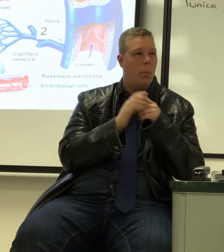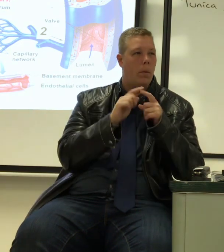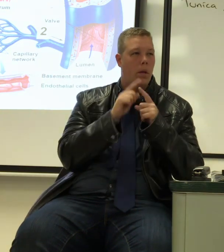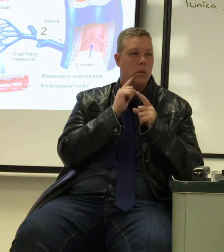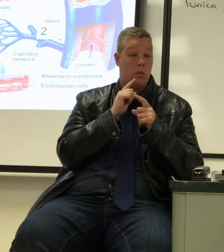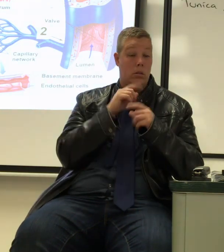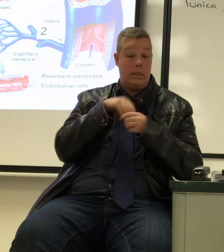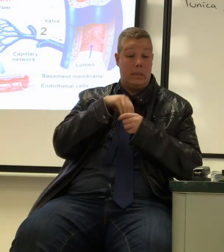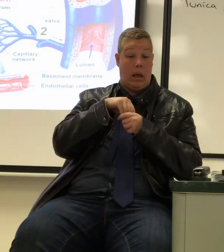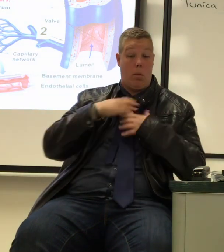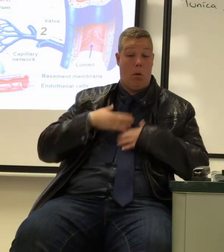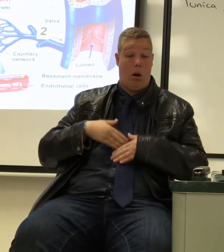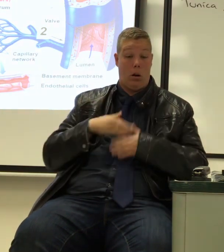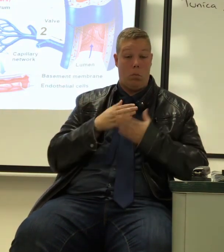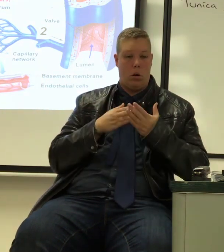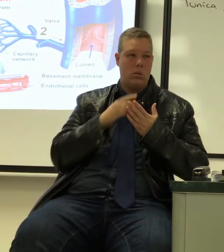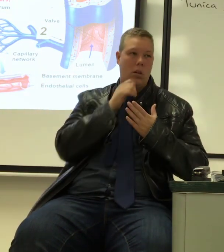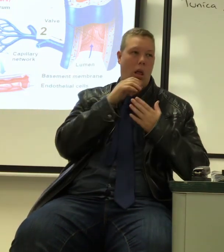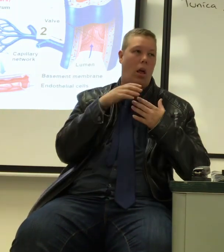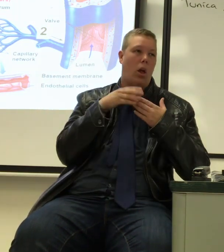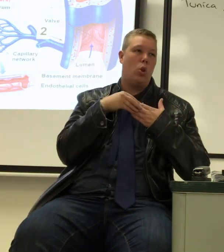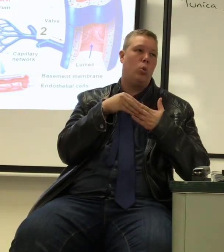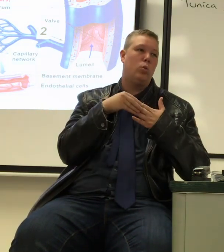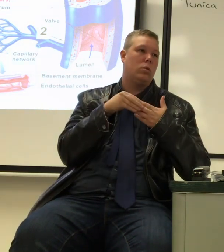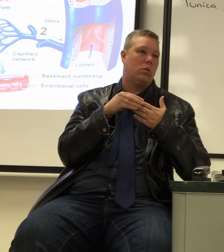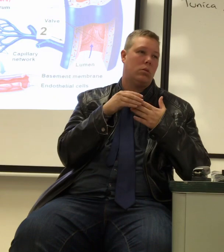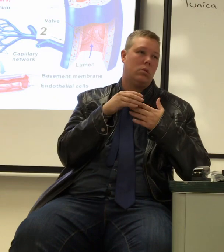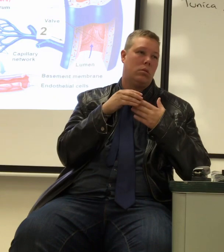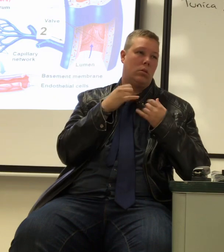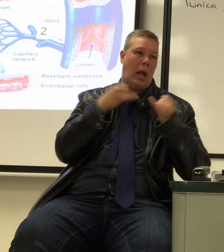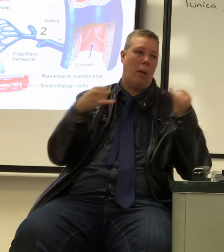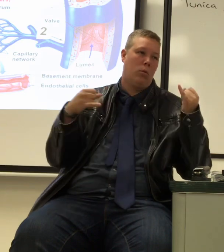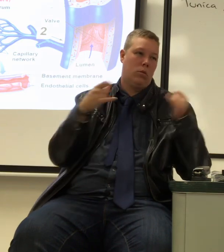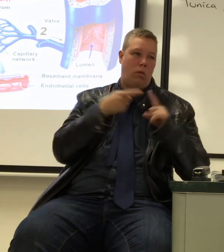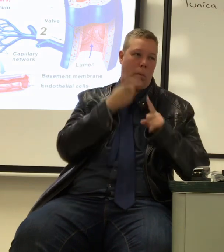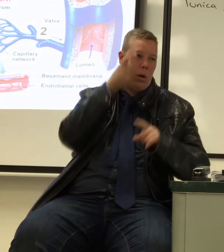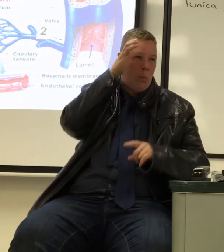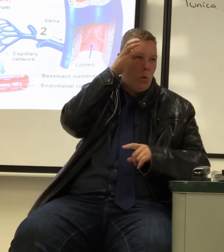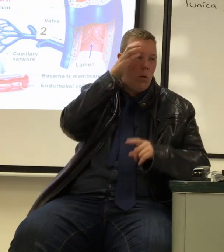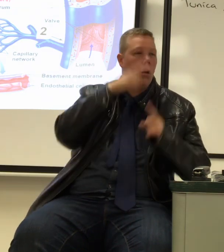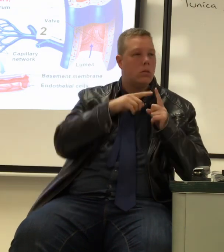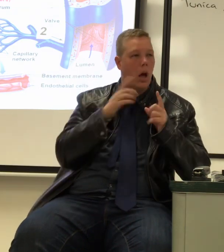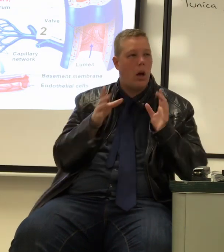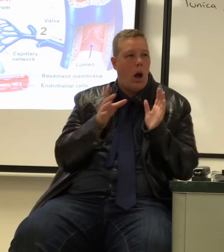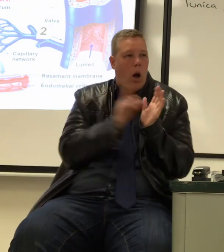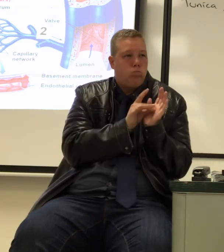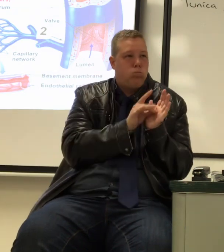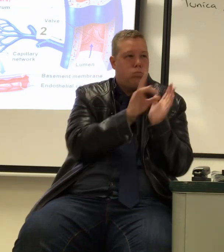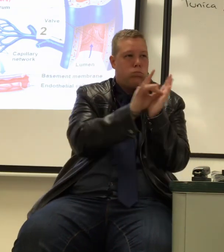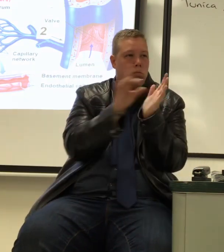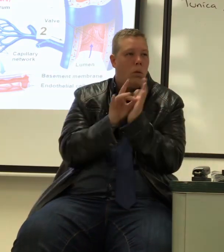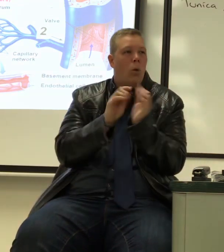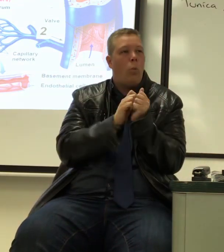parts, they're not like loose computer cables. They're anchored to neighboring tissues and organs quite well. You have to dissect